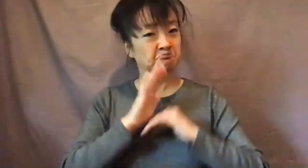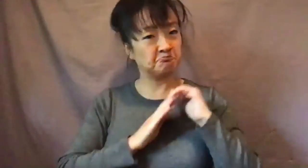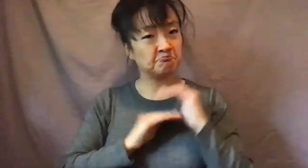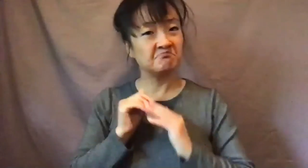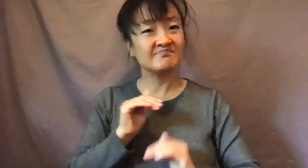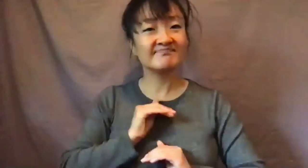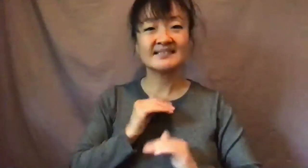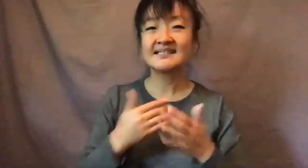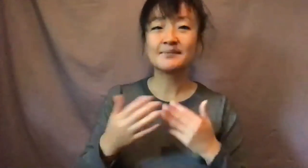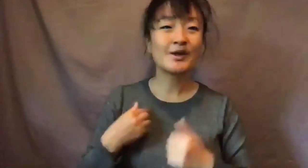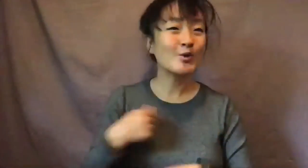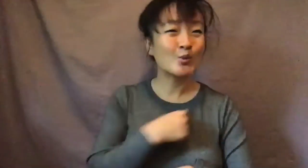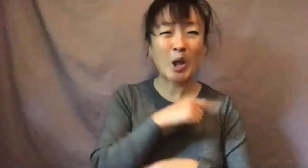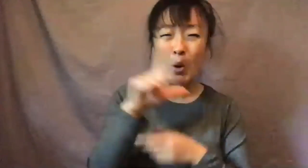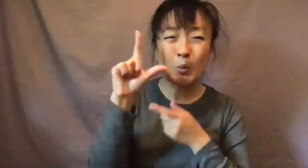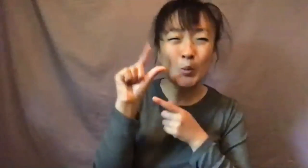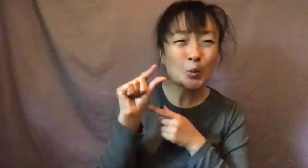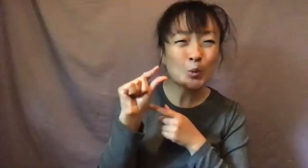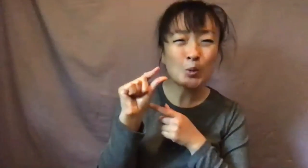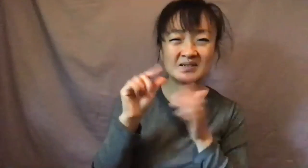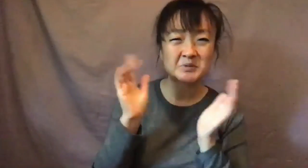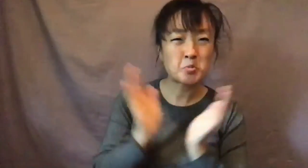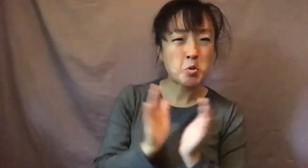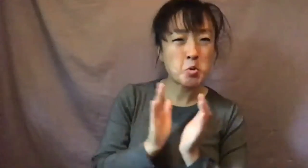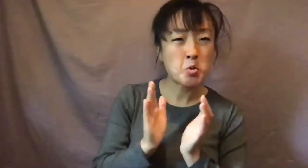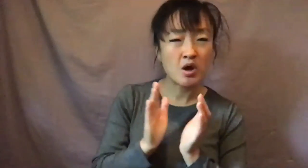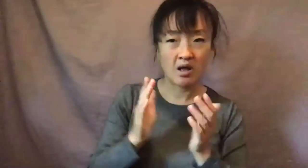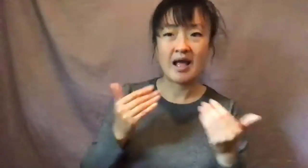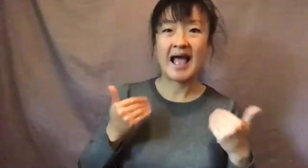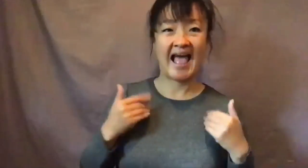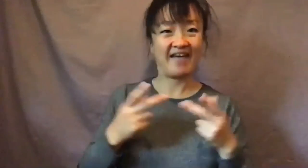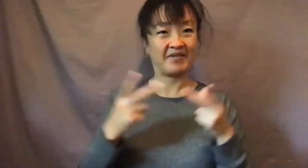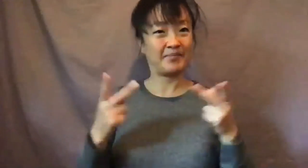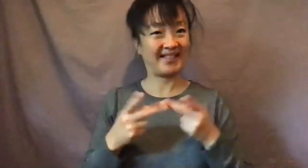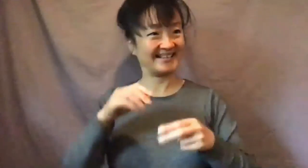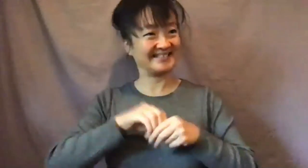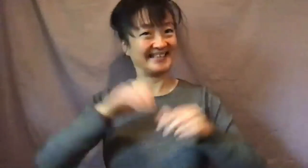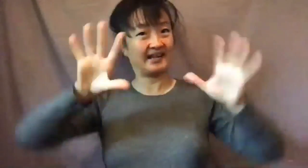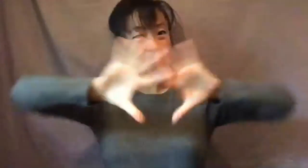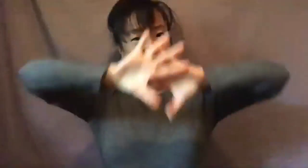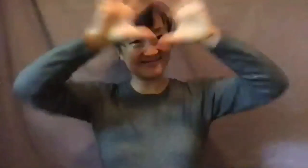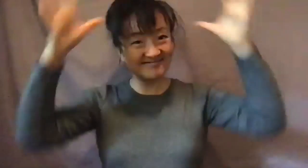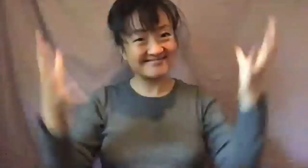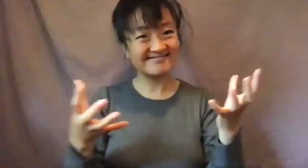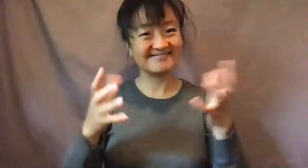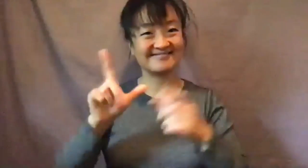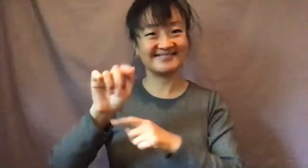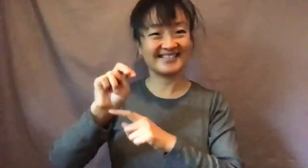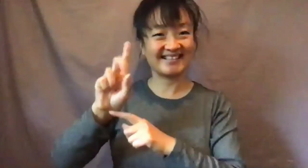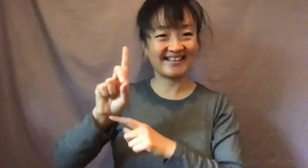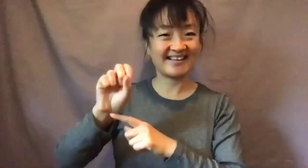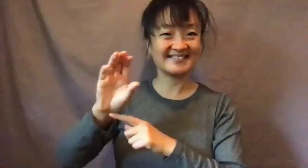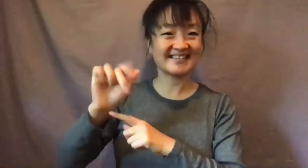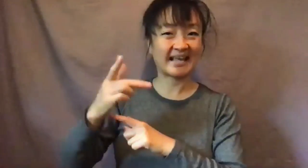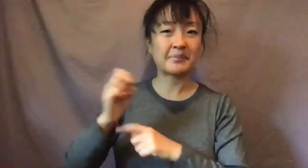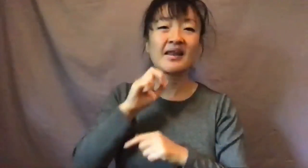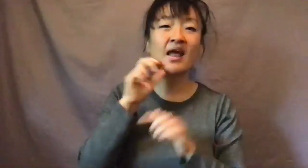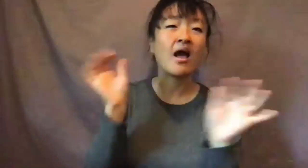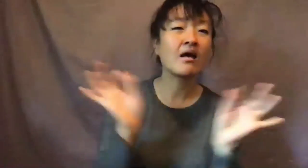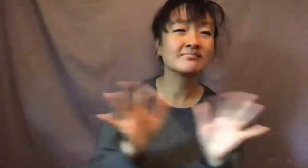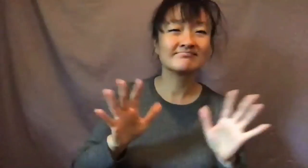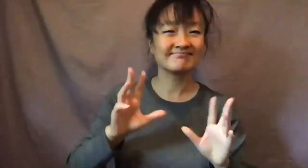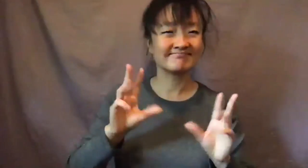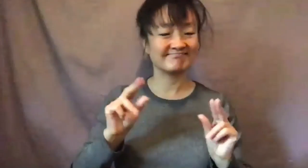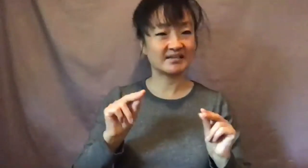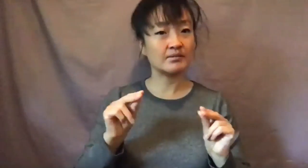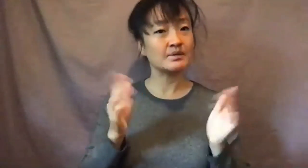we have a place within this big landscape, right? It isn't just that we're small and insignificant, but small also allows